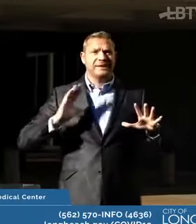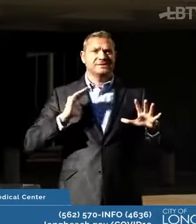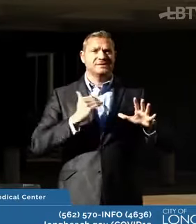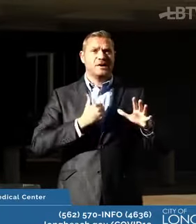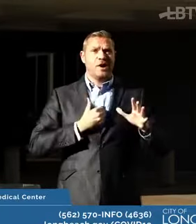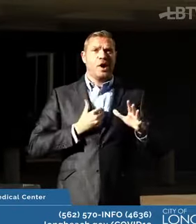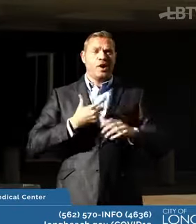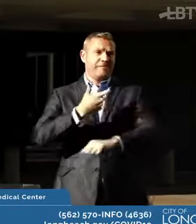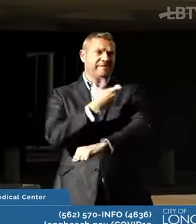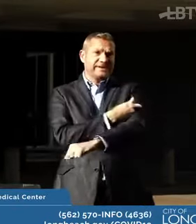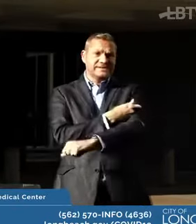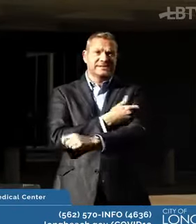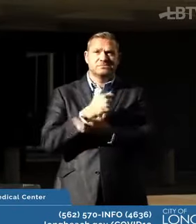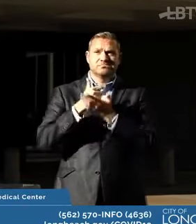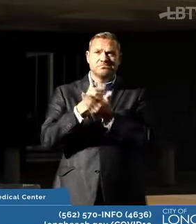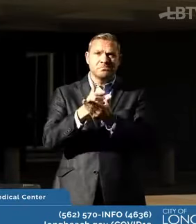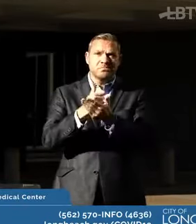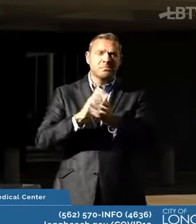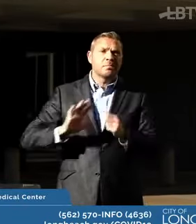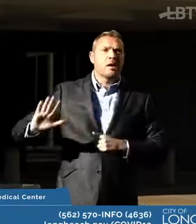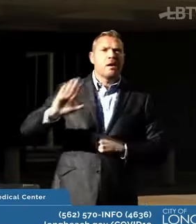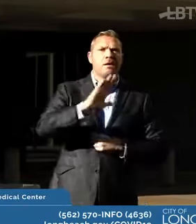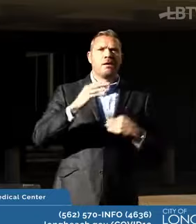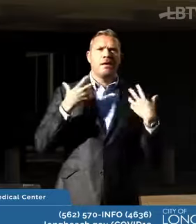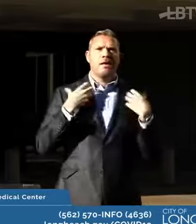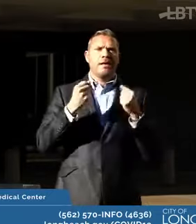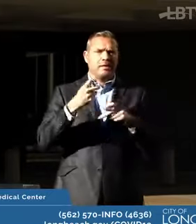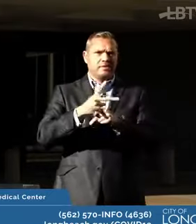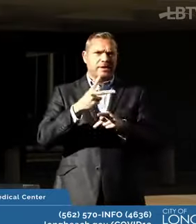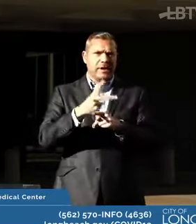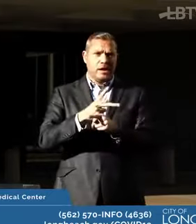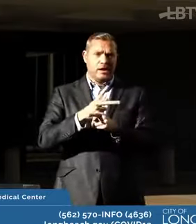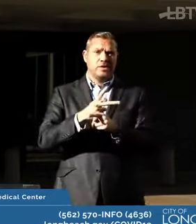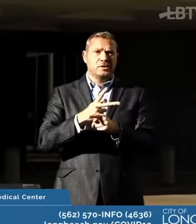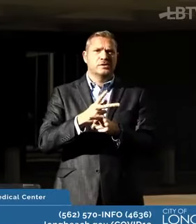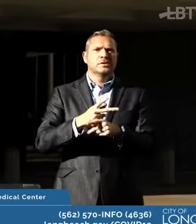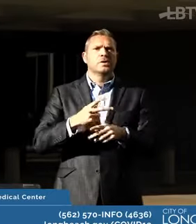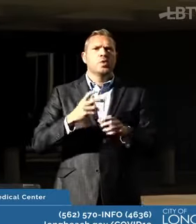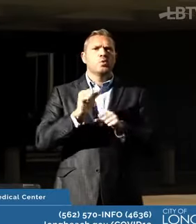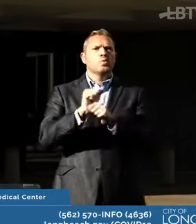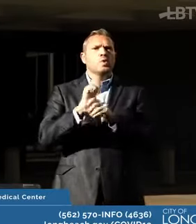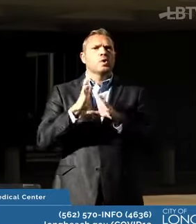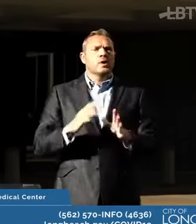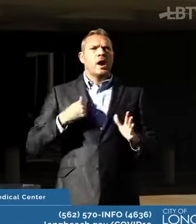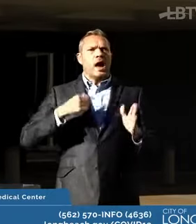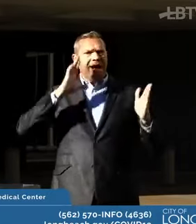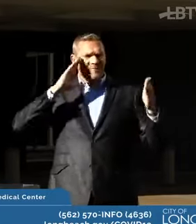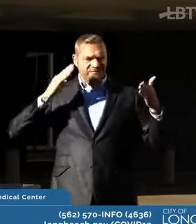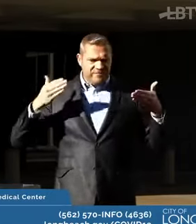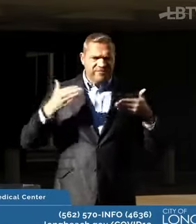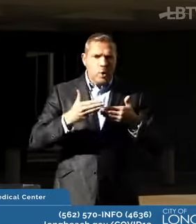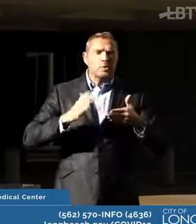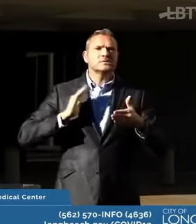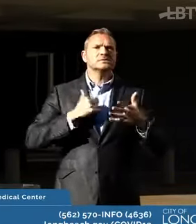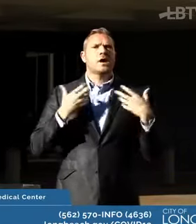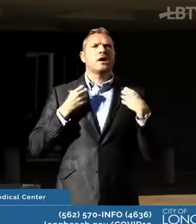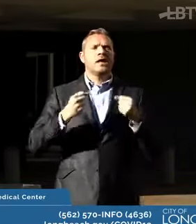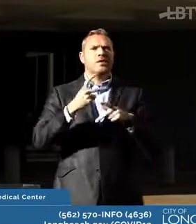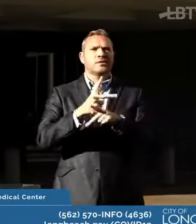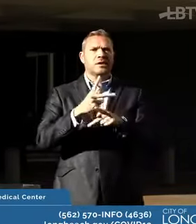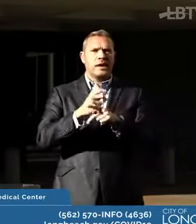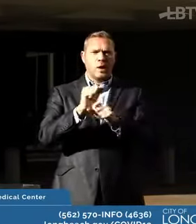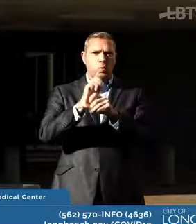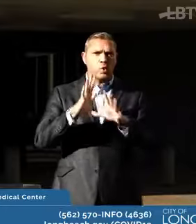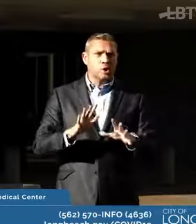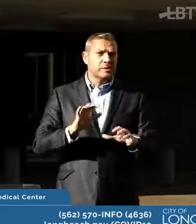Our focus initially is on the frontline workers who are at greater risk. Those employees